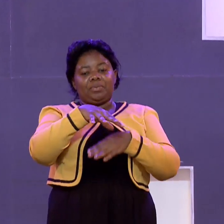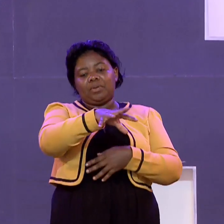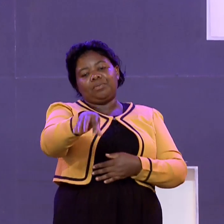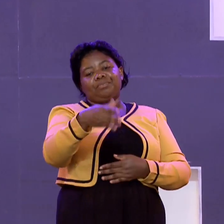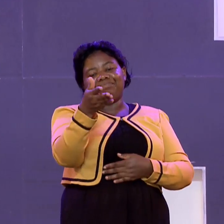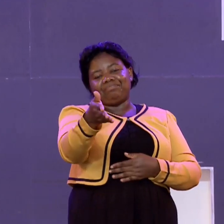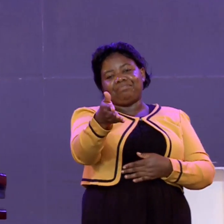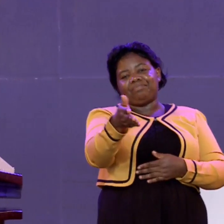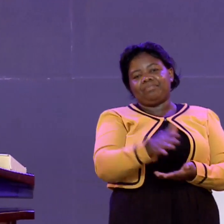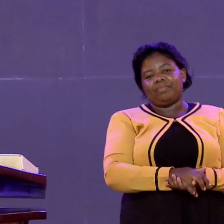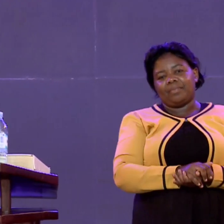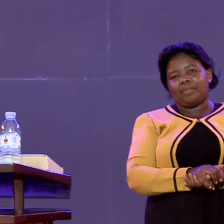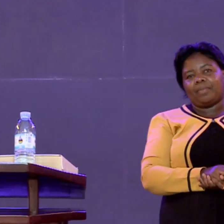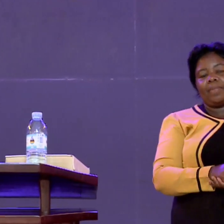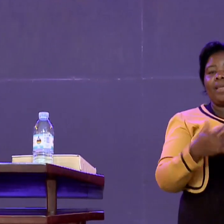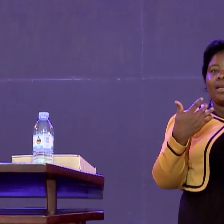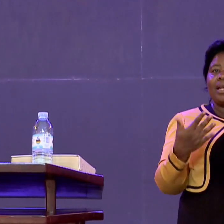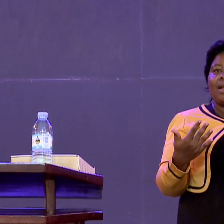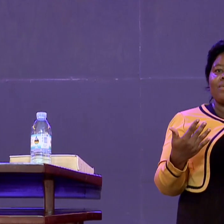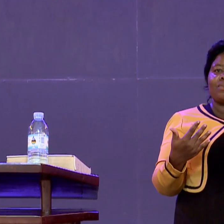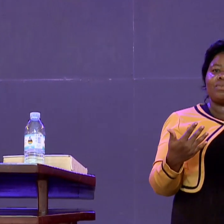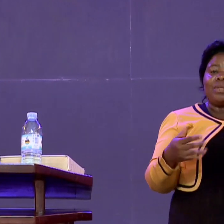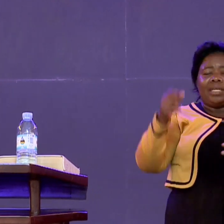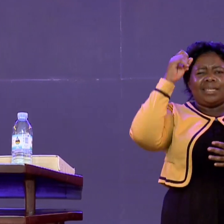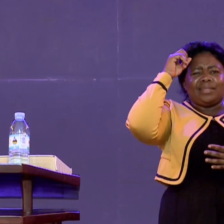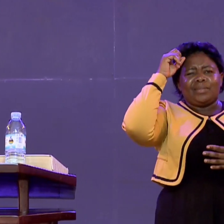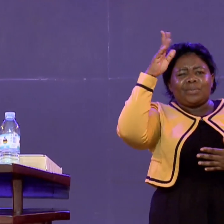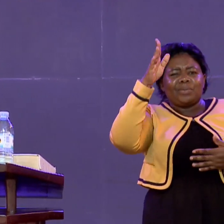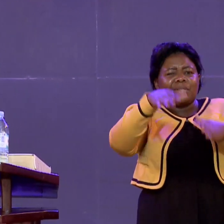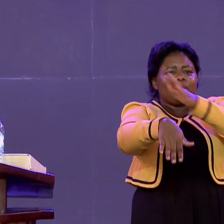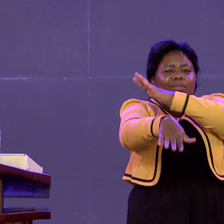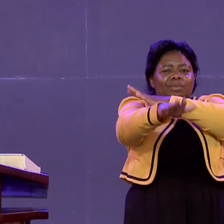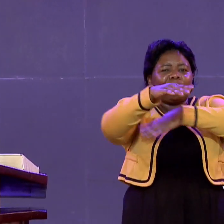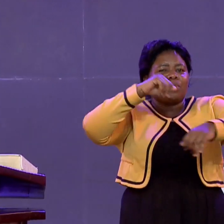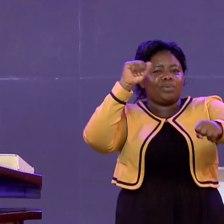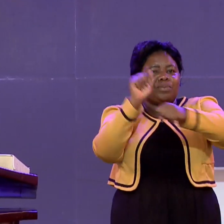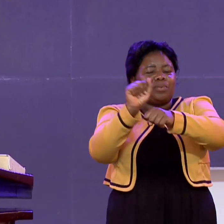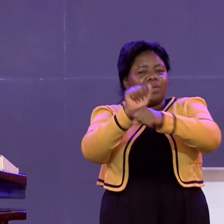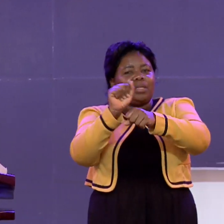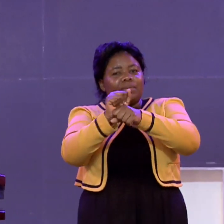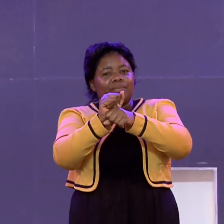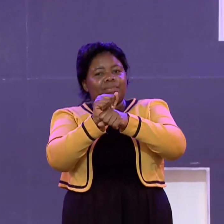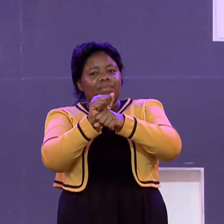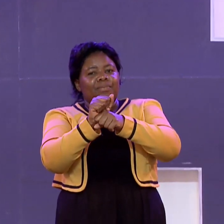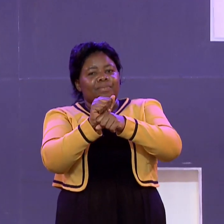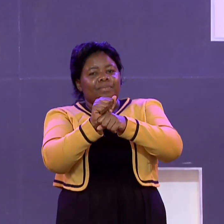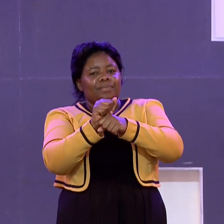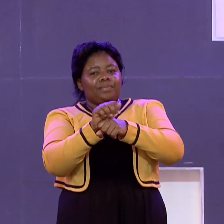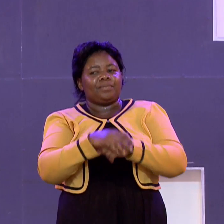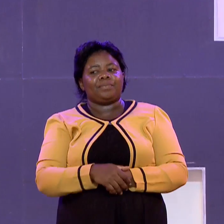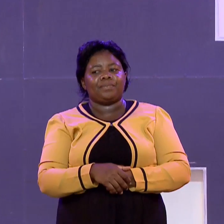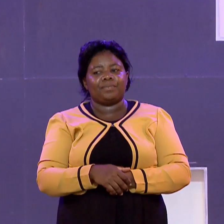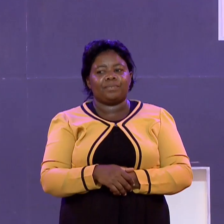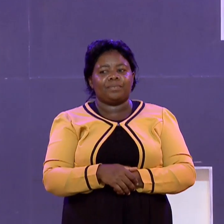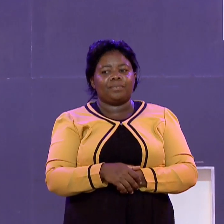did build that city. Kati wetwogerera ategedde nga Katonda y'akola. And as we speak now, he has learned that it's only the Lord who